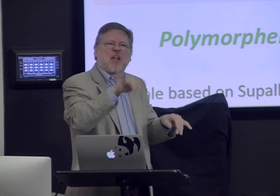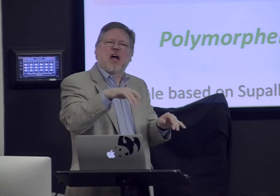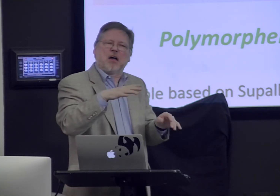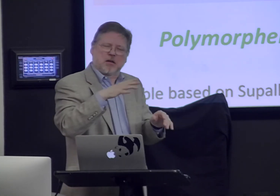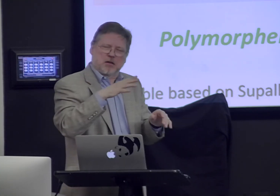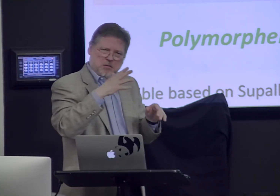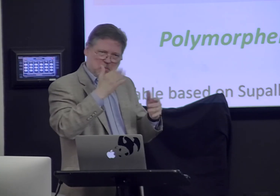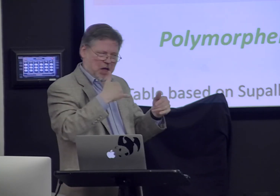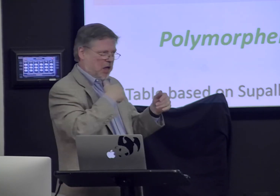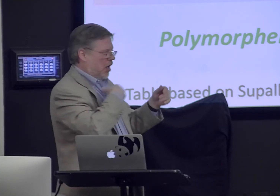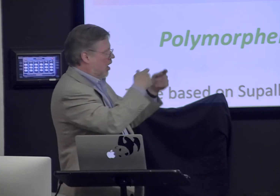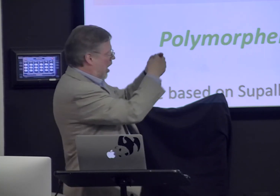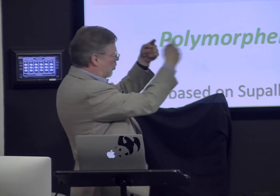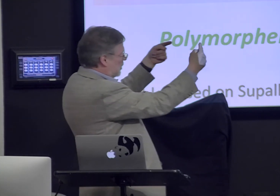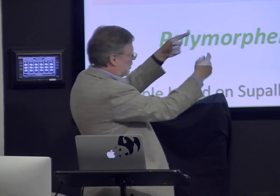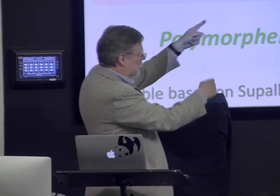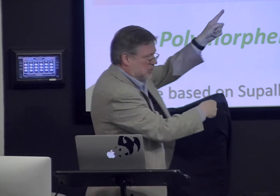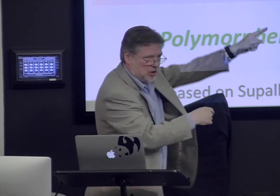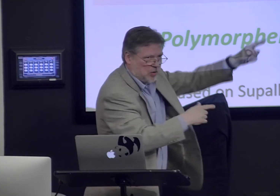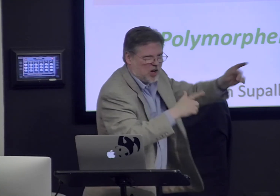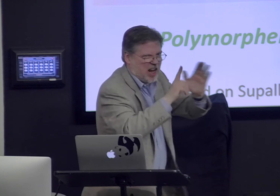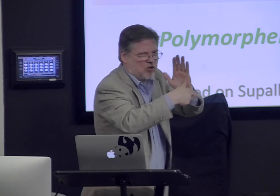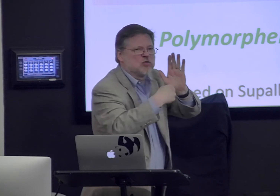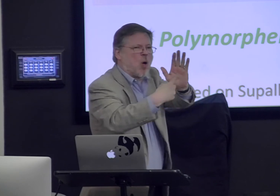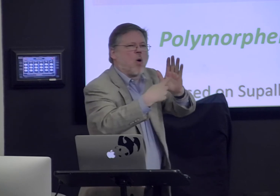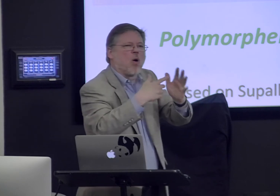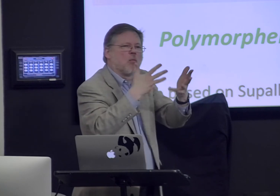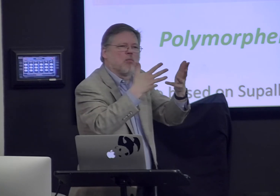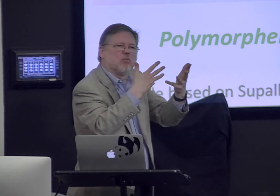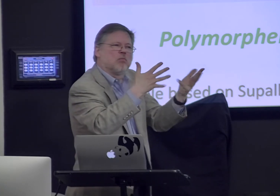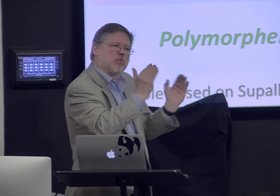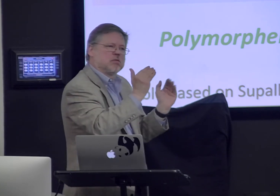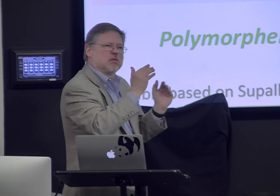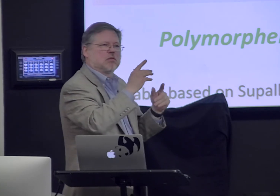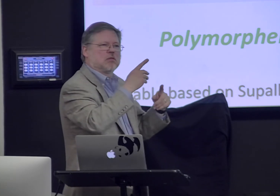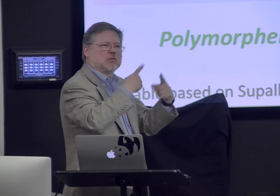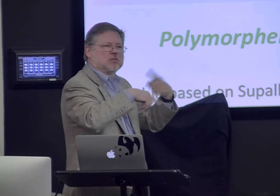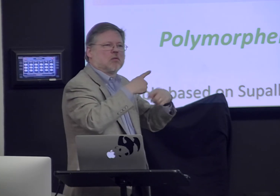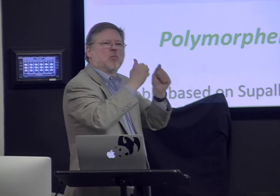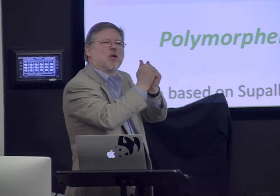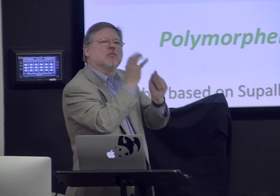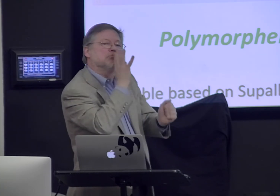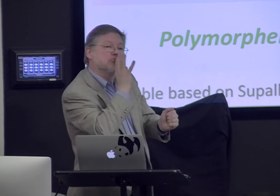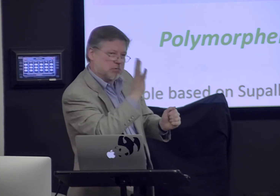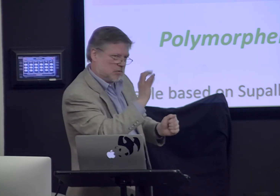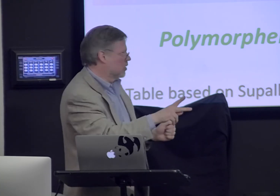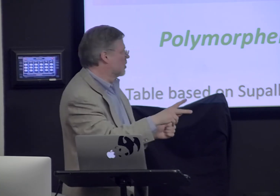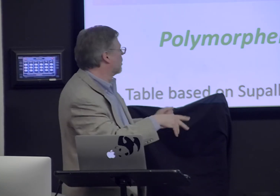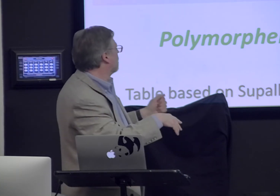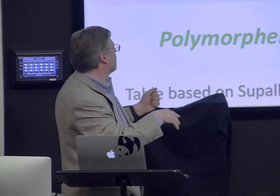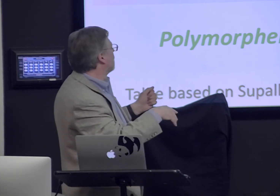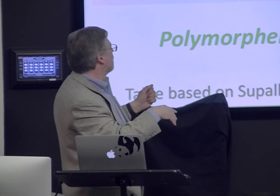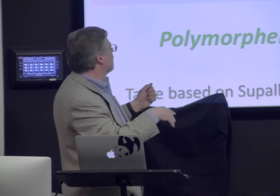segments, others where their words are polysyllabic. I'll show you this same chart